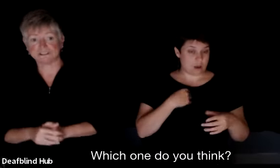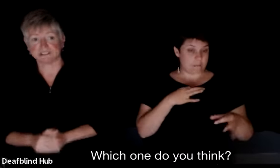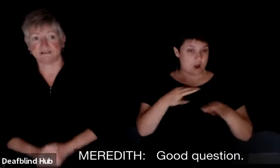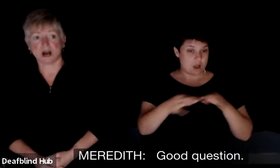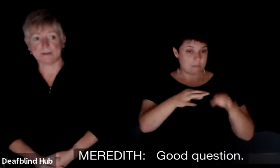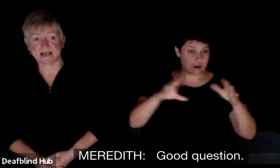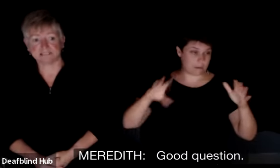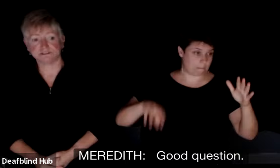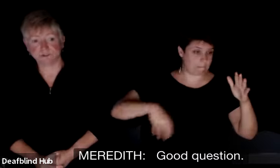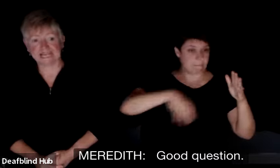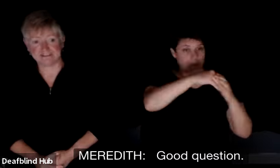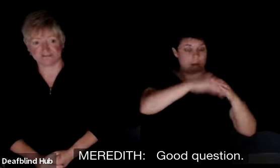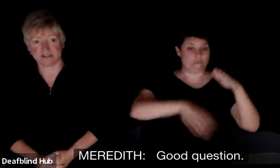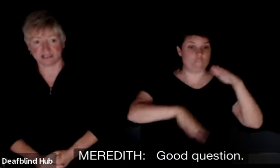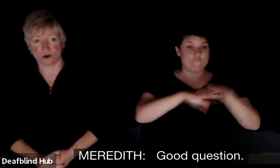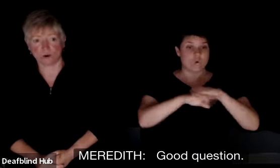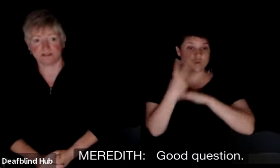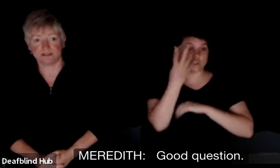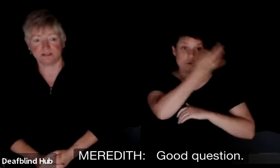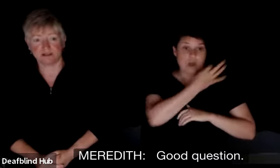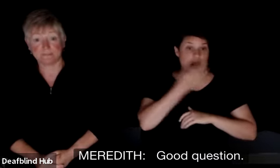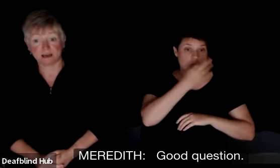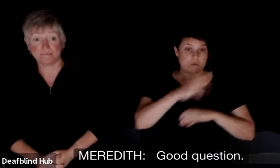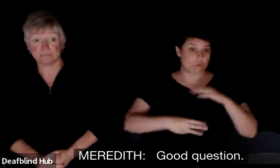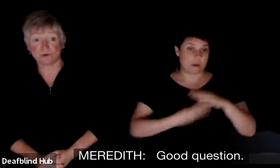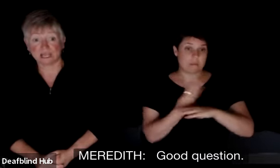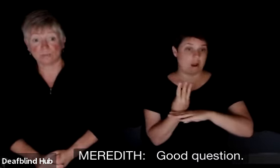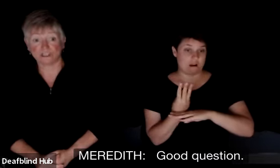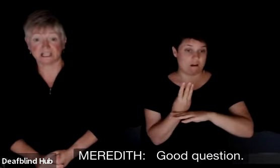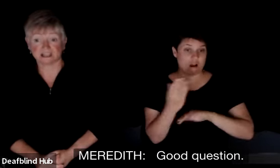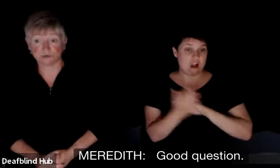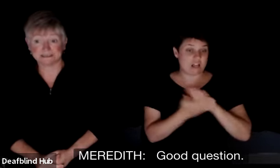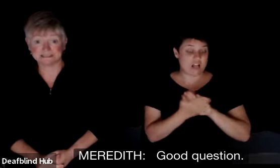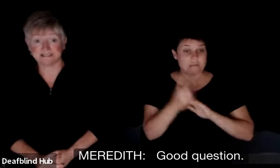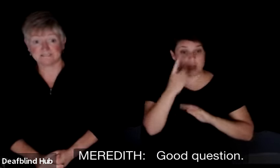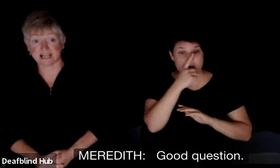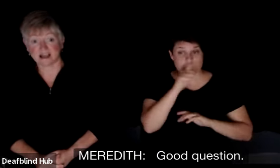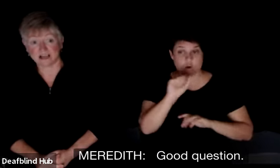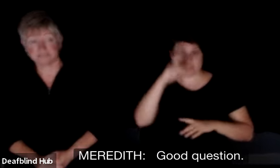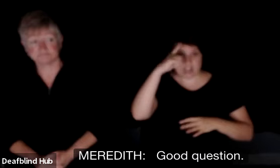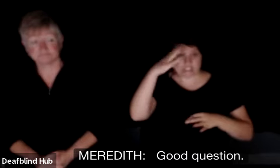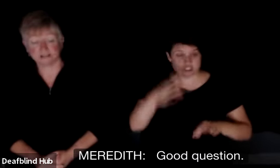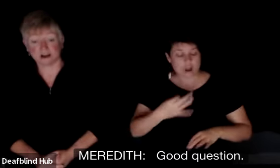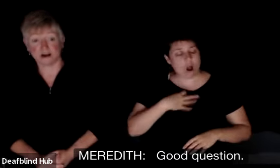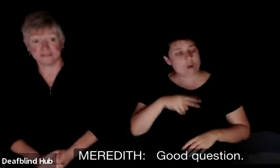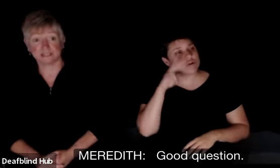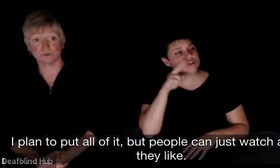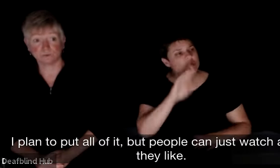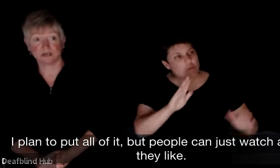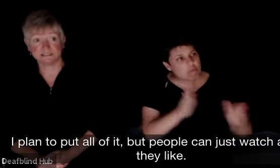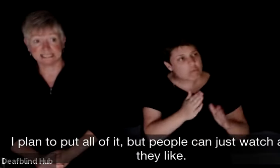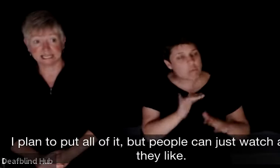put all of it, but people can just watch a bit if they like. I think it's a good